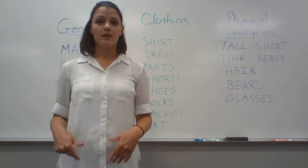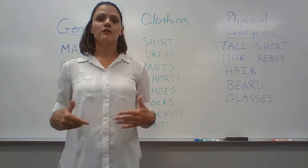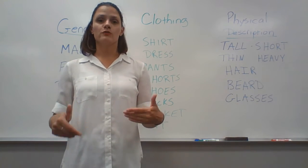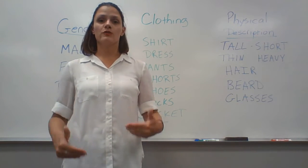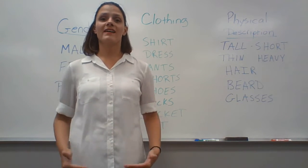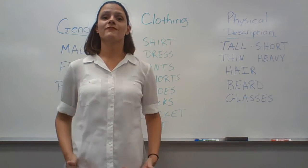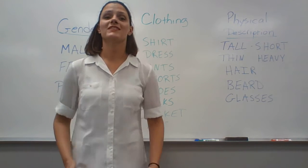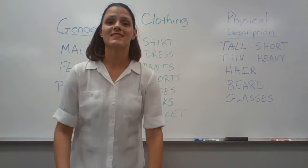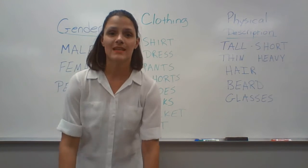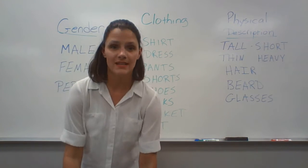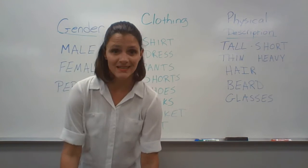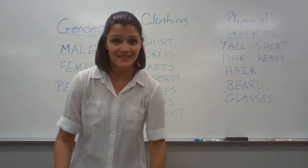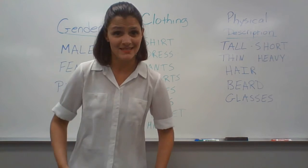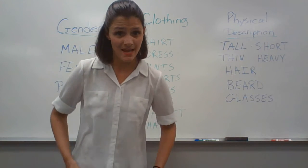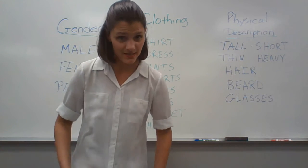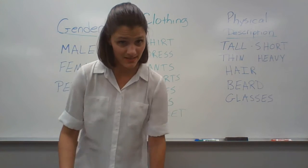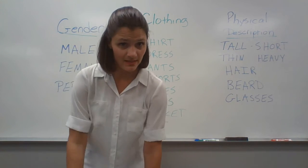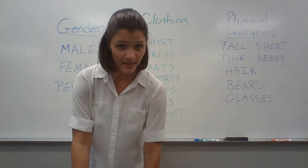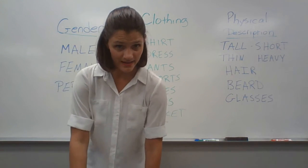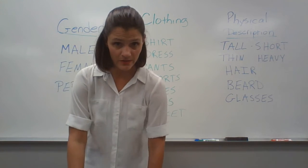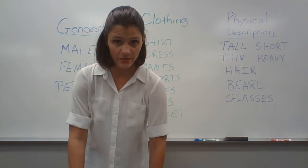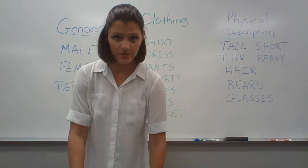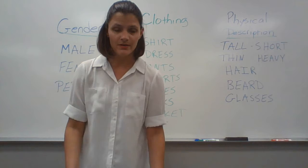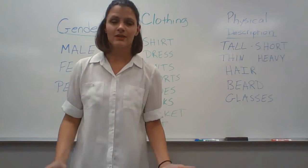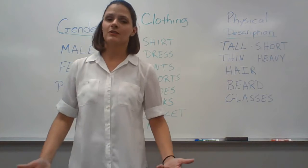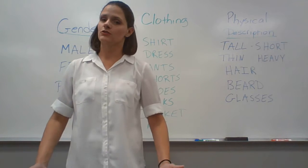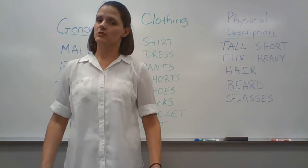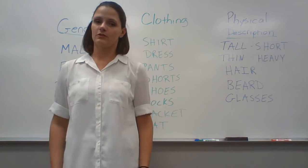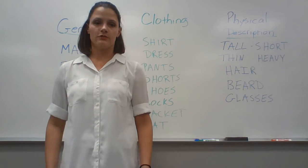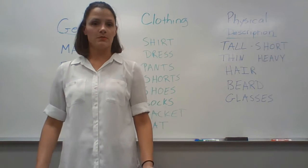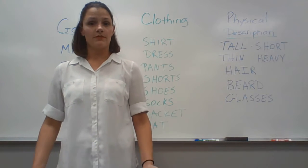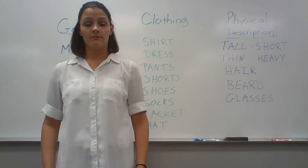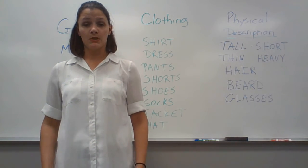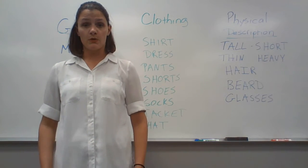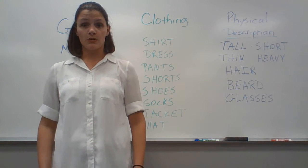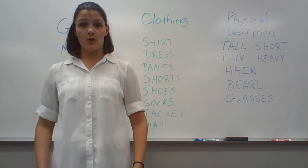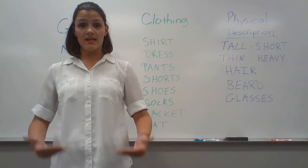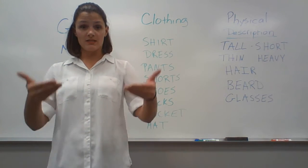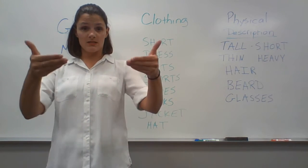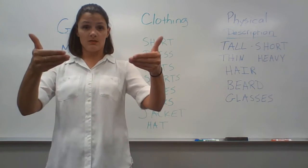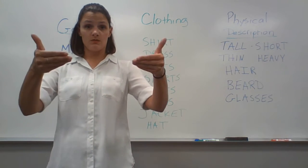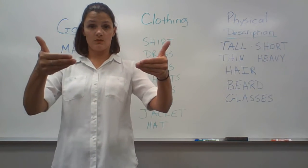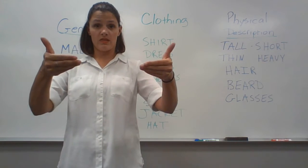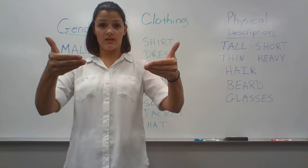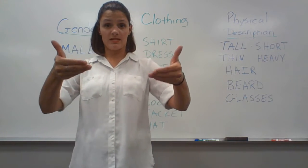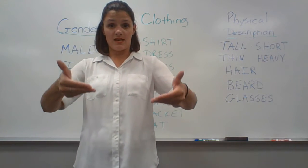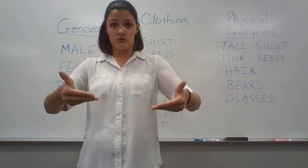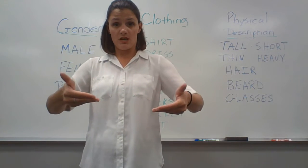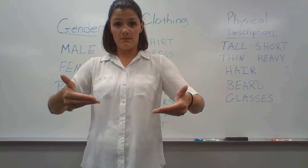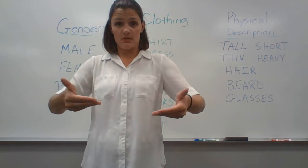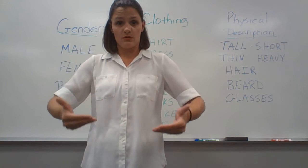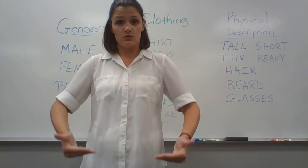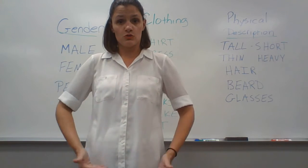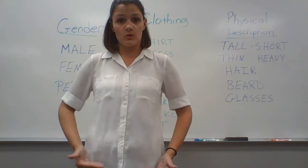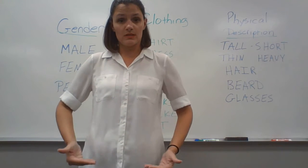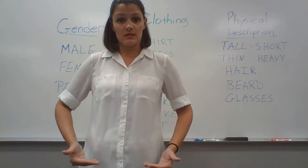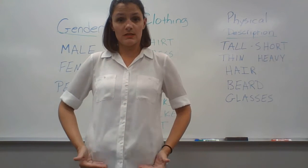You do not have to indicate the exact length, just a little below your waist with this hand shape. Shorts.